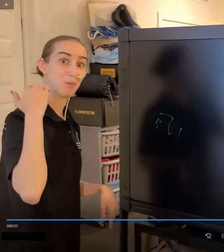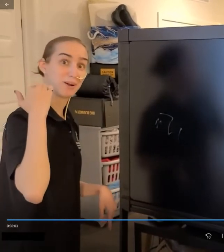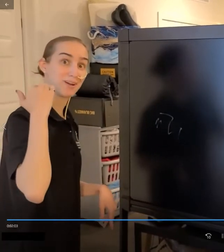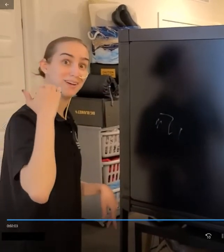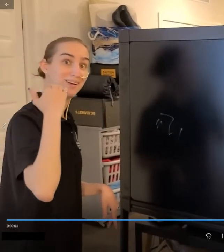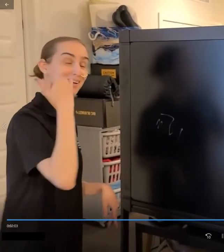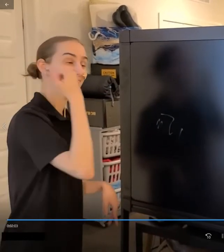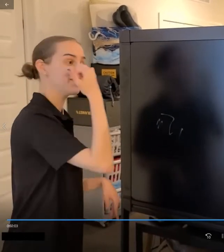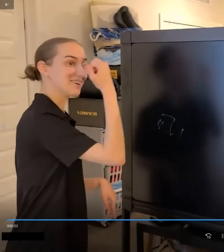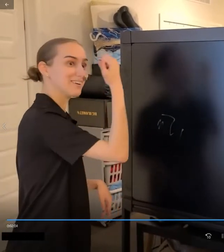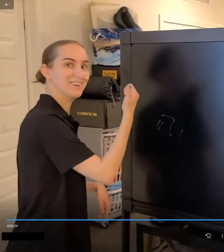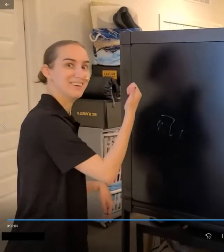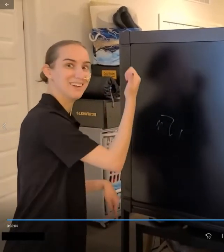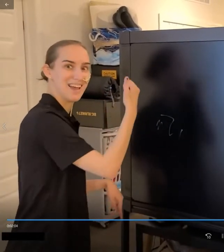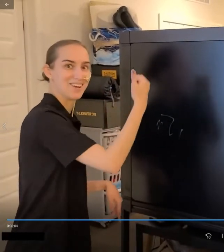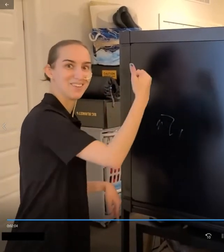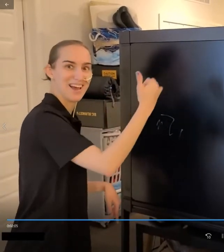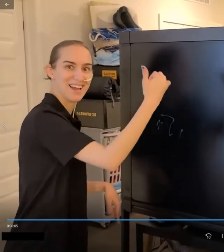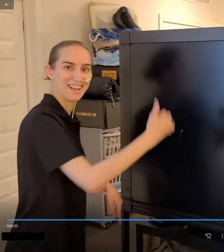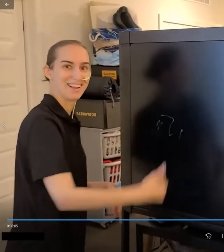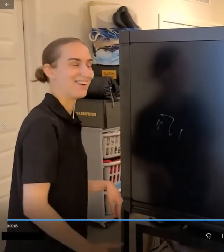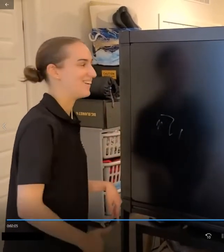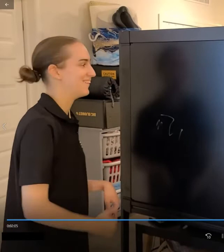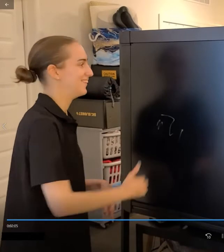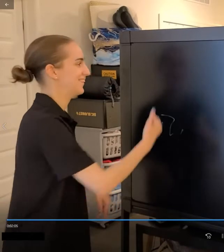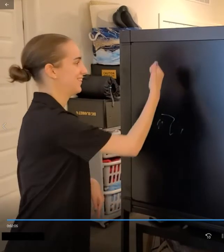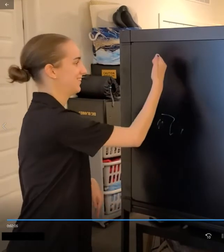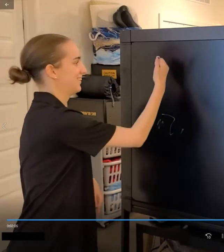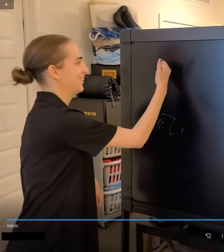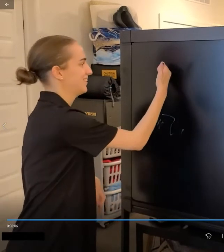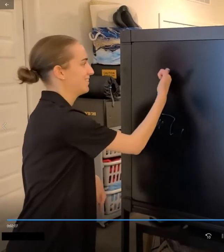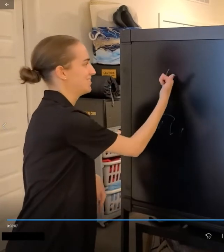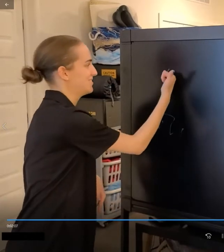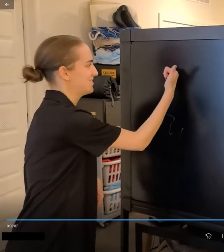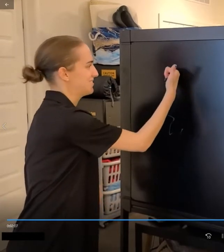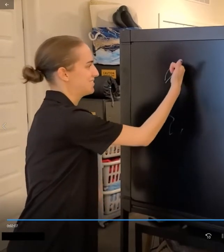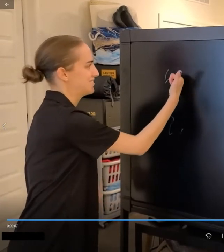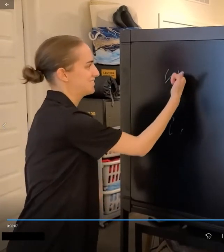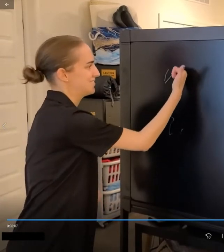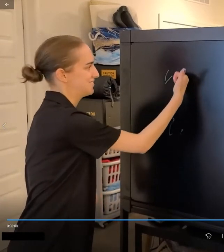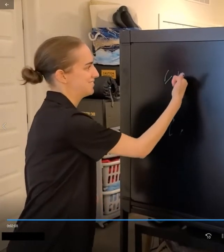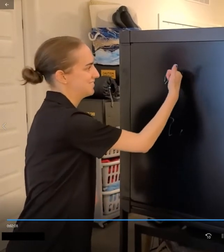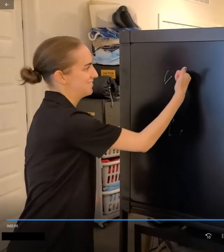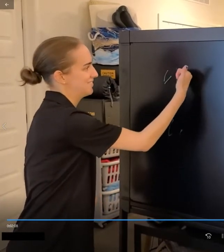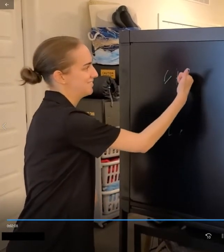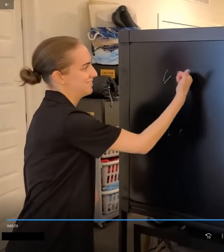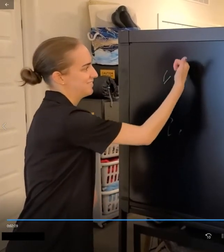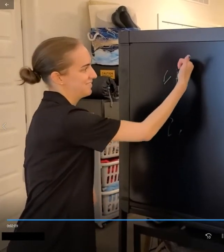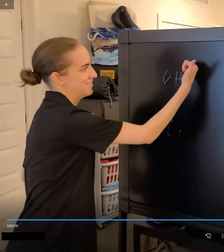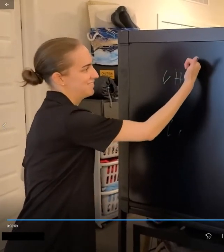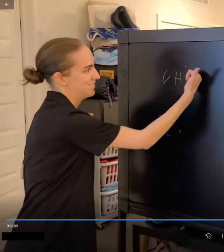my ring will work. So angle that. Oh, and it doesn't scratch it or anything.